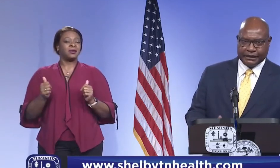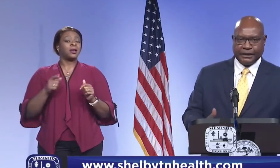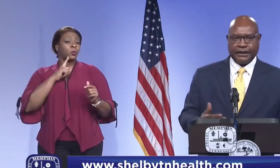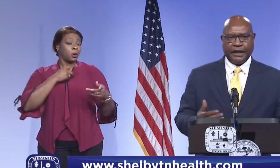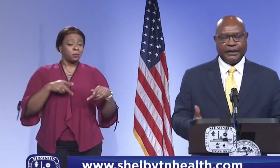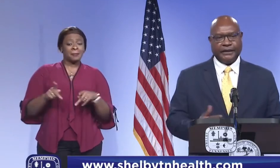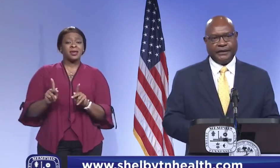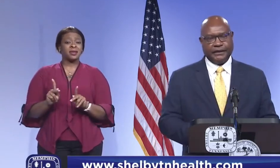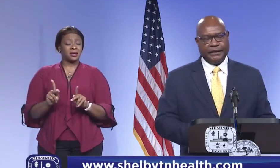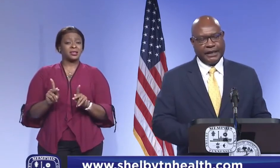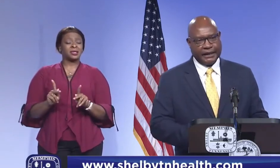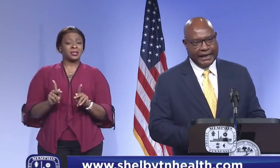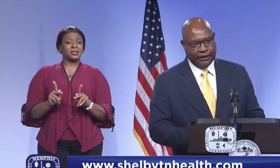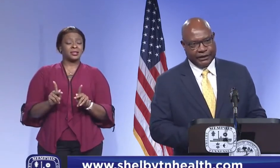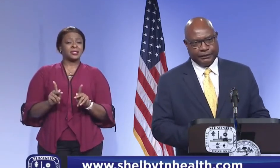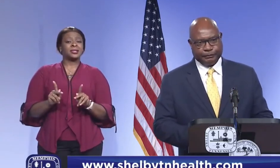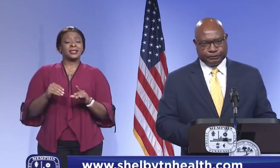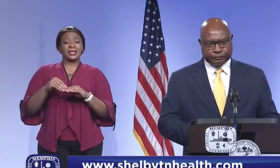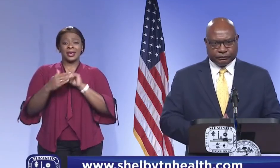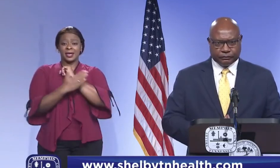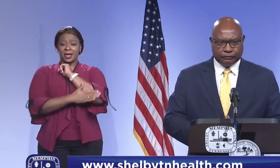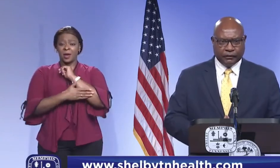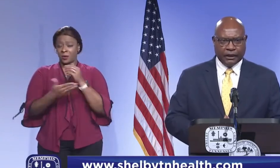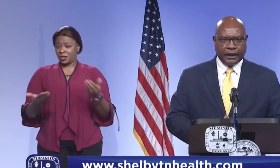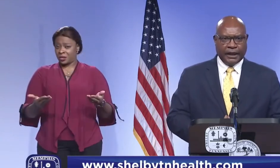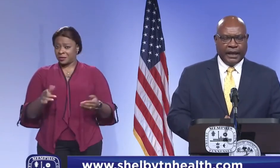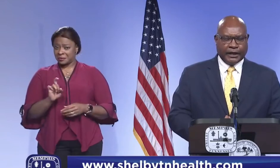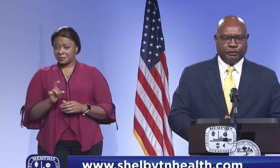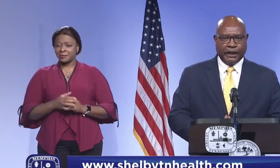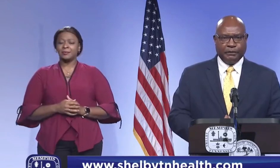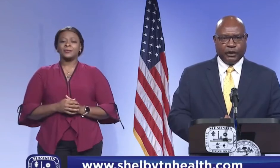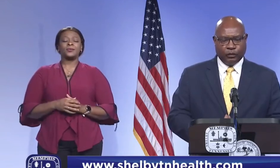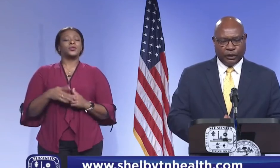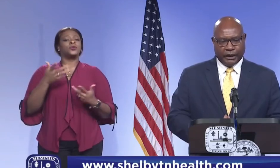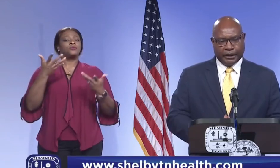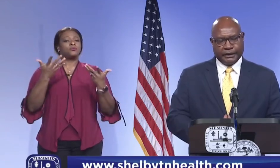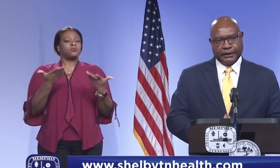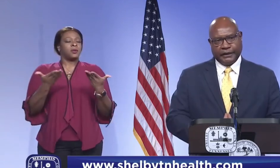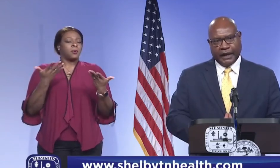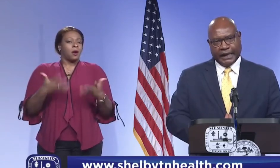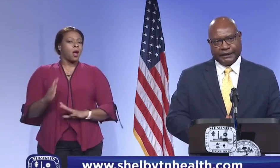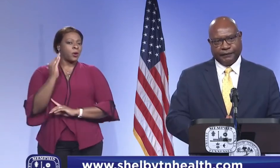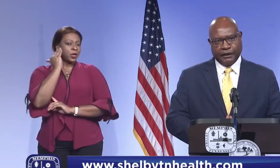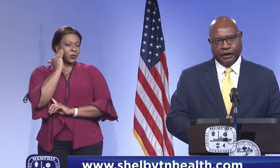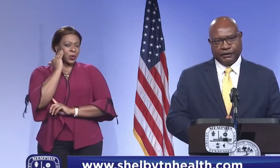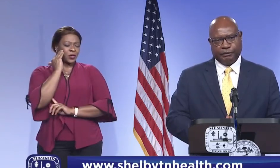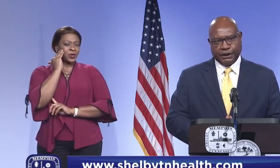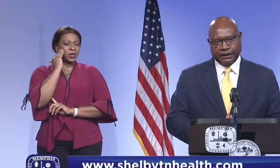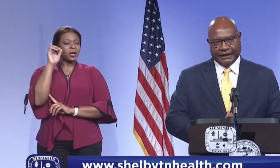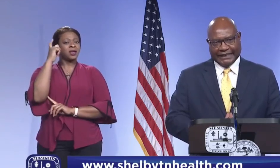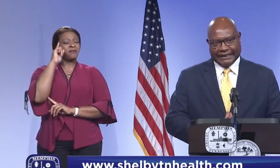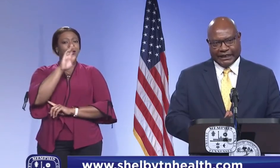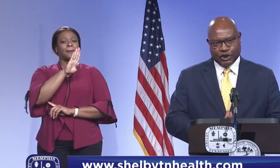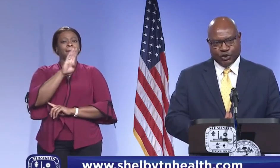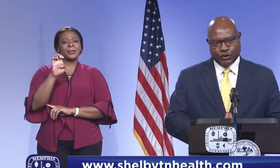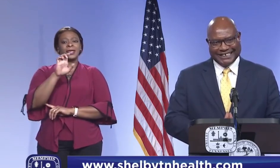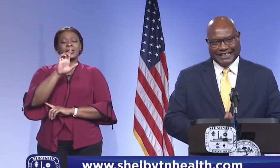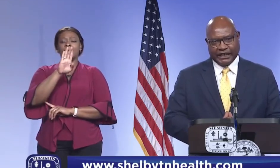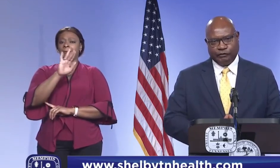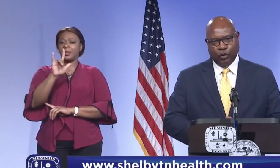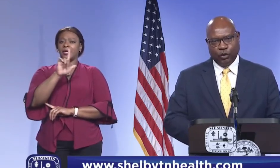permitted in the county. As you may be aware, Governor Bill Lee